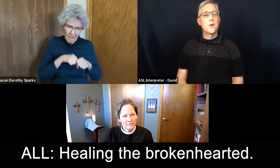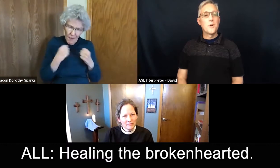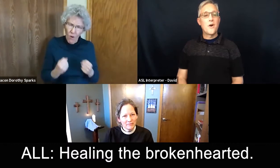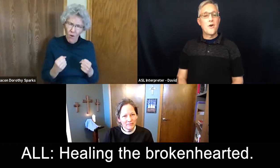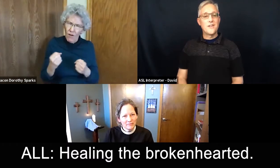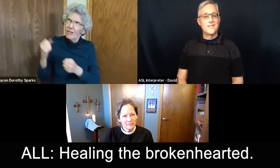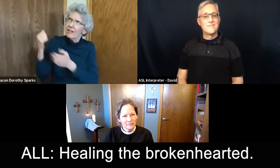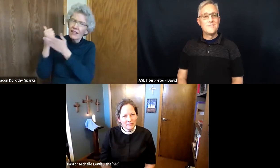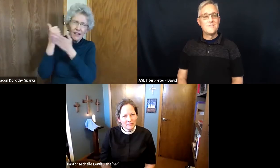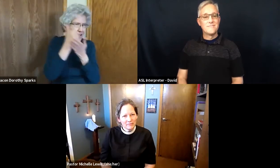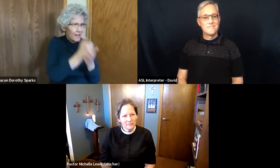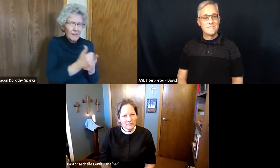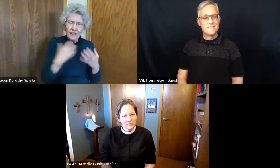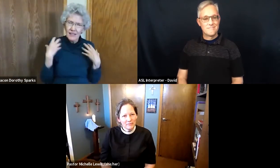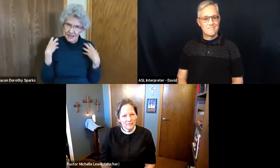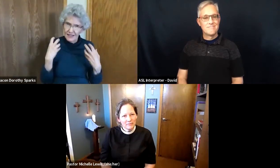Healing the brokenhearted.